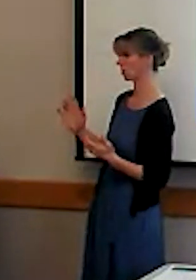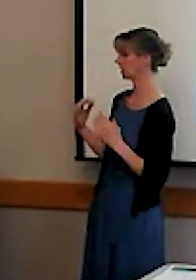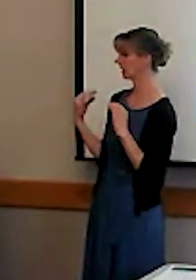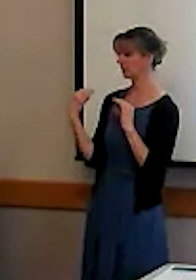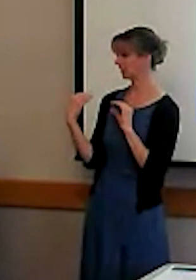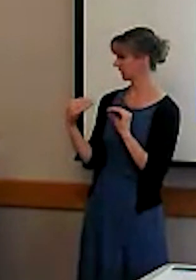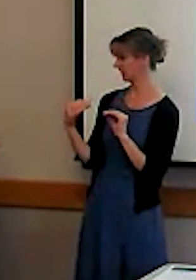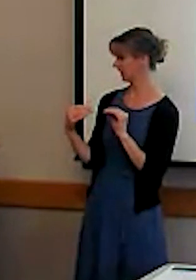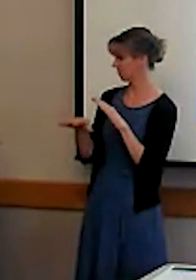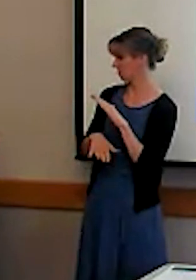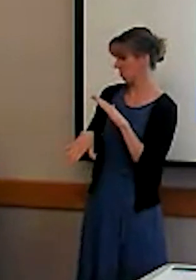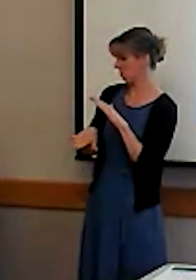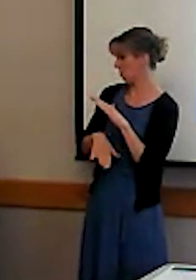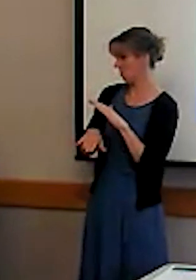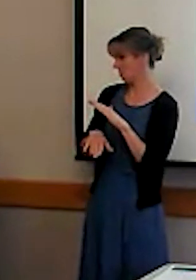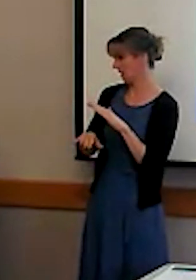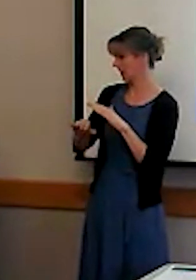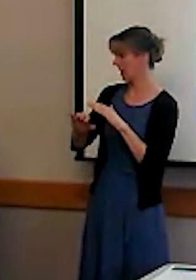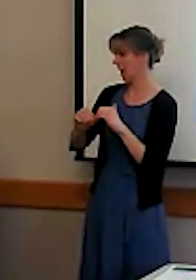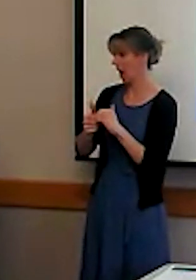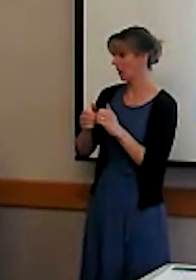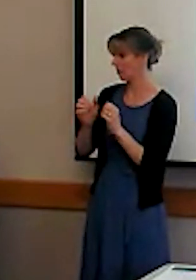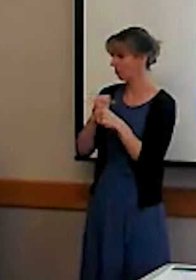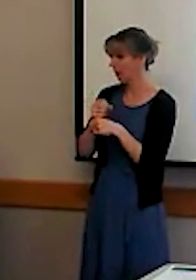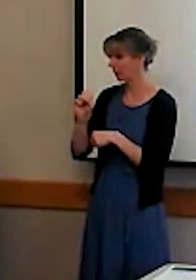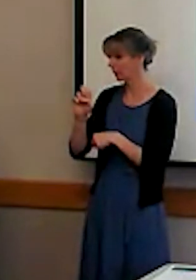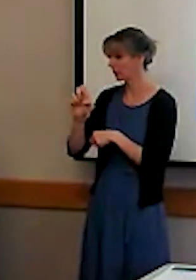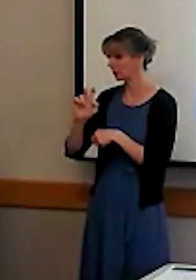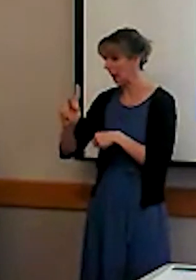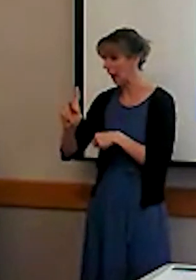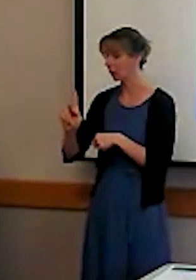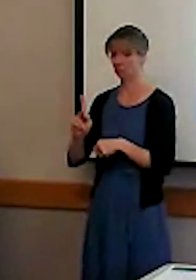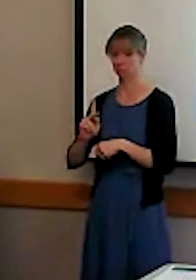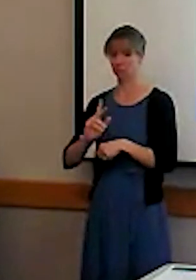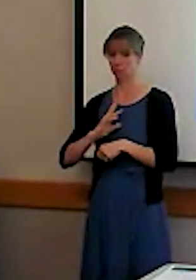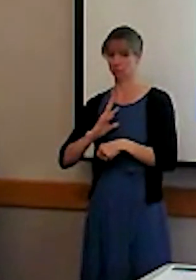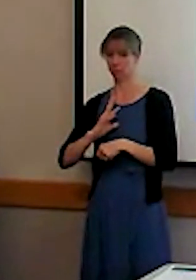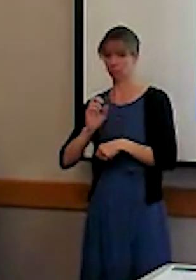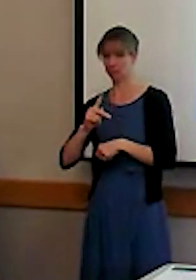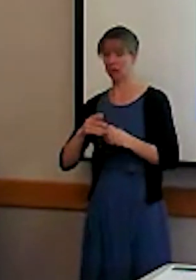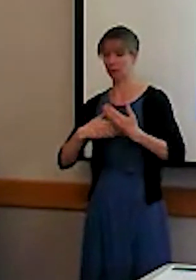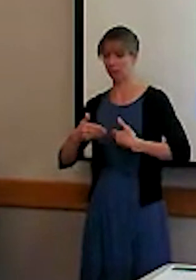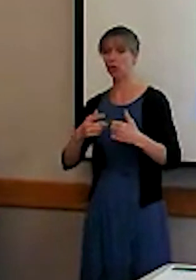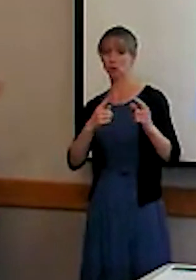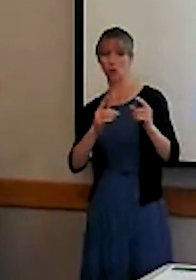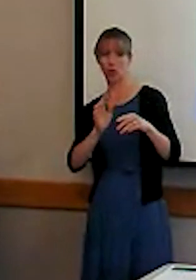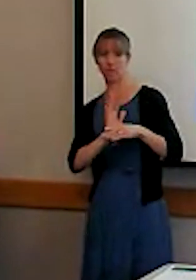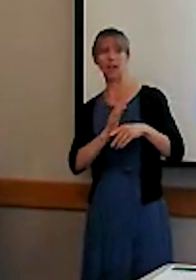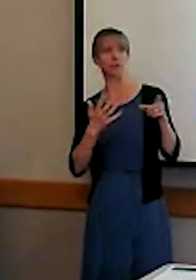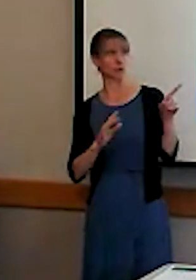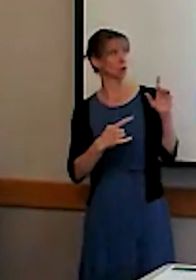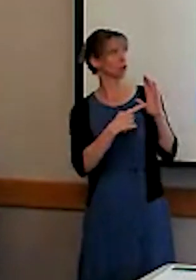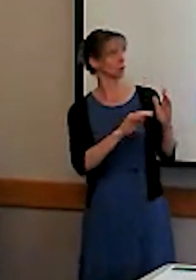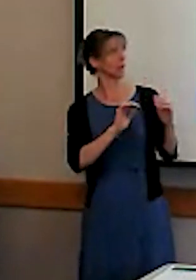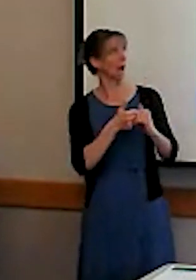them some just basic, how to make a snack or something like that. So I said, okay. So this video showed